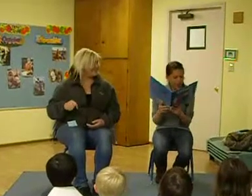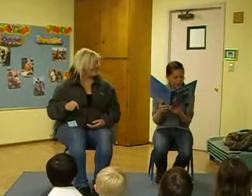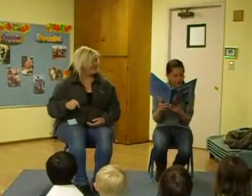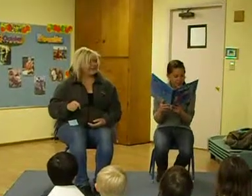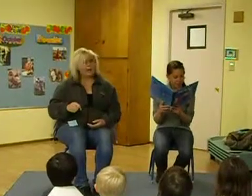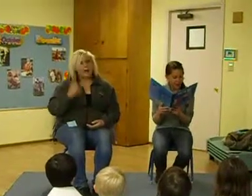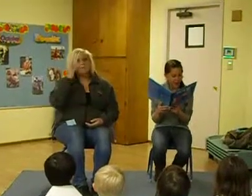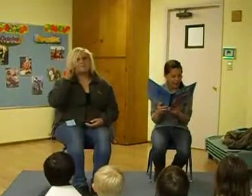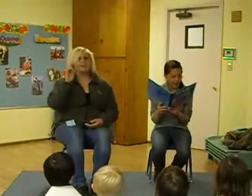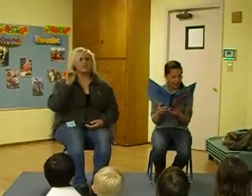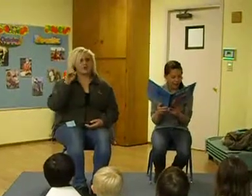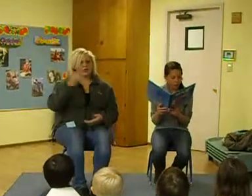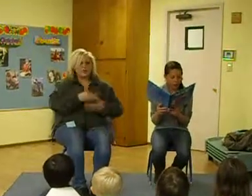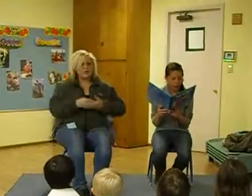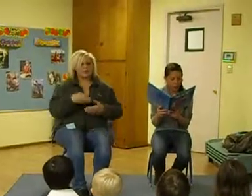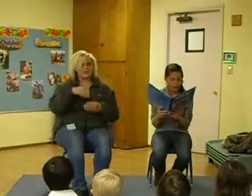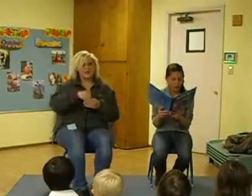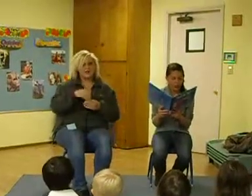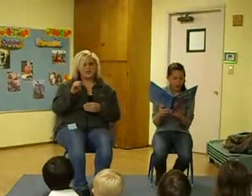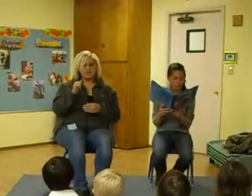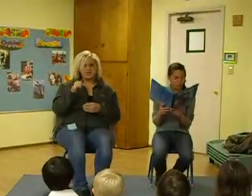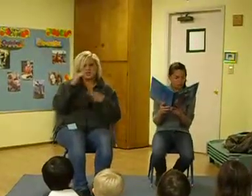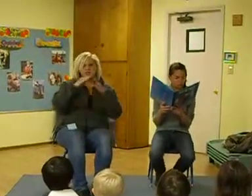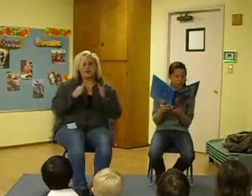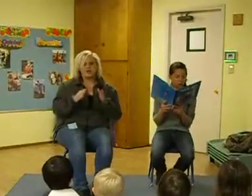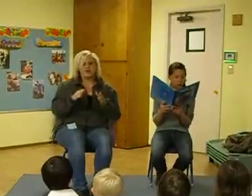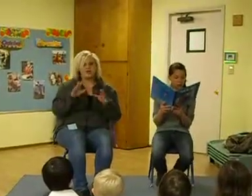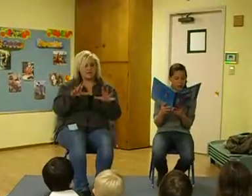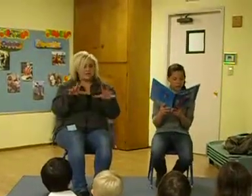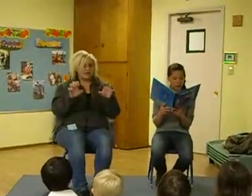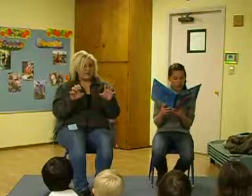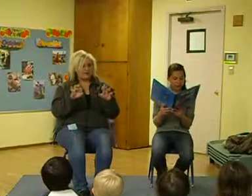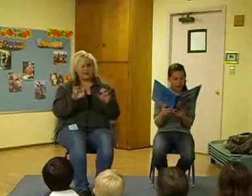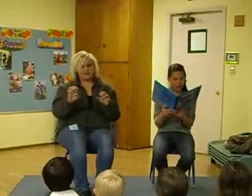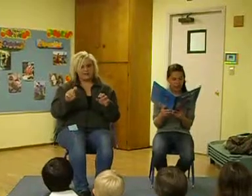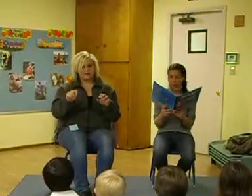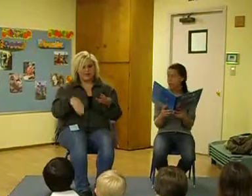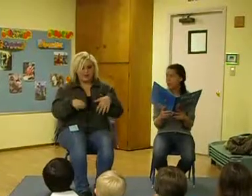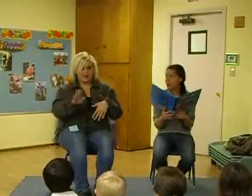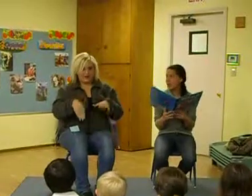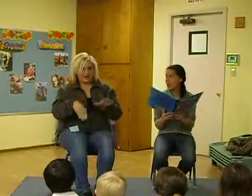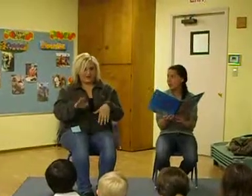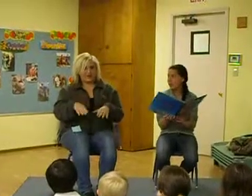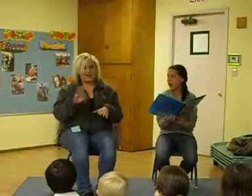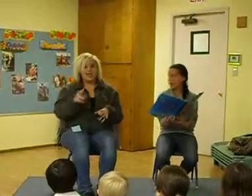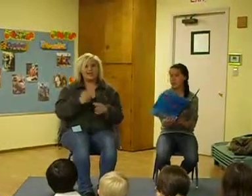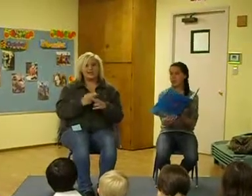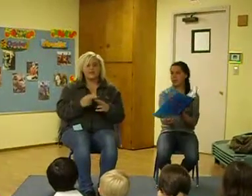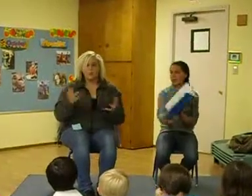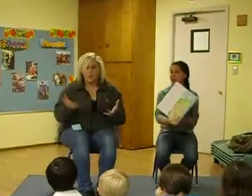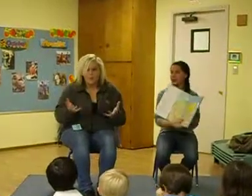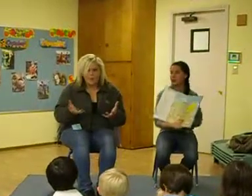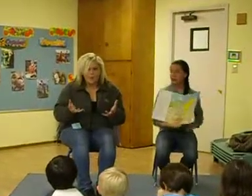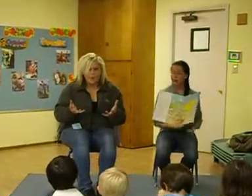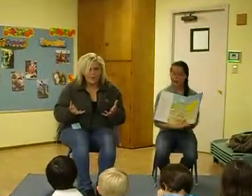Imagine him behind those yellow walls, his fingers curling and his feet kicking. His name was